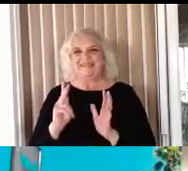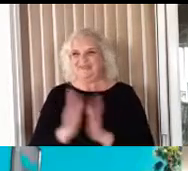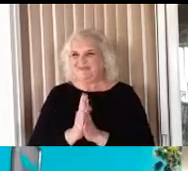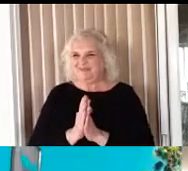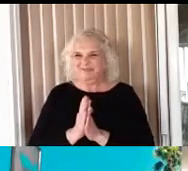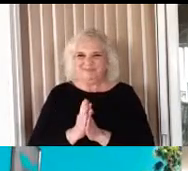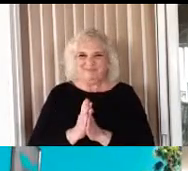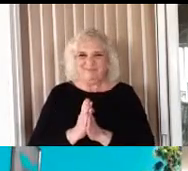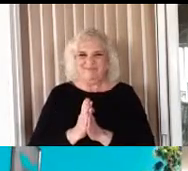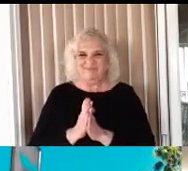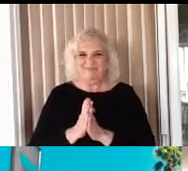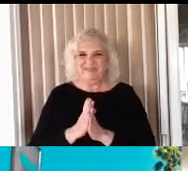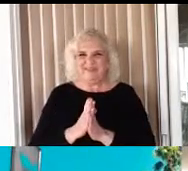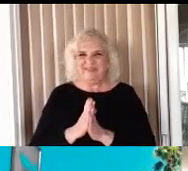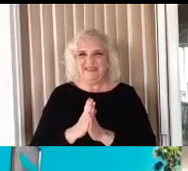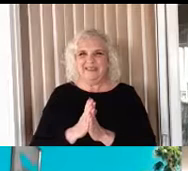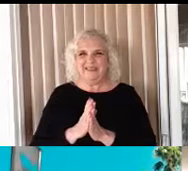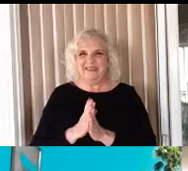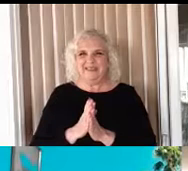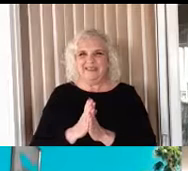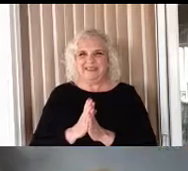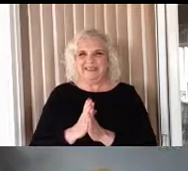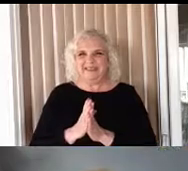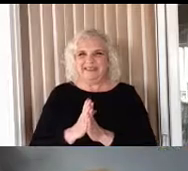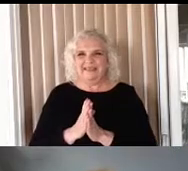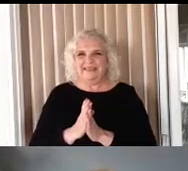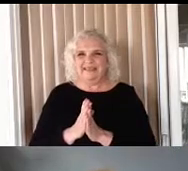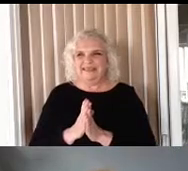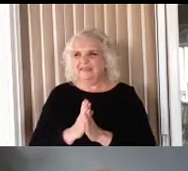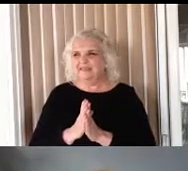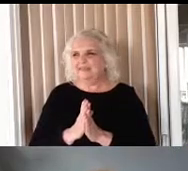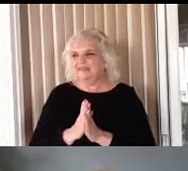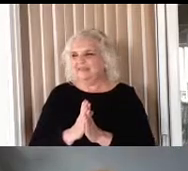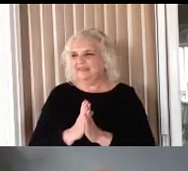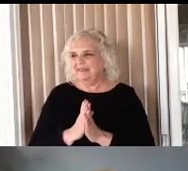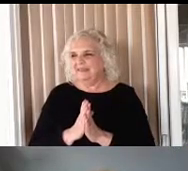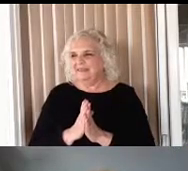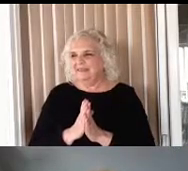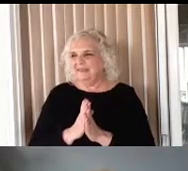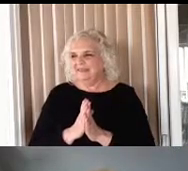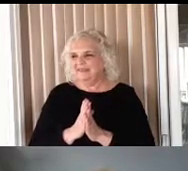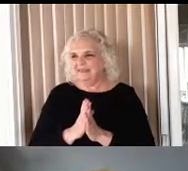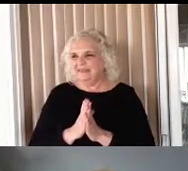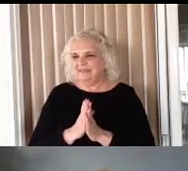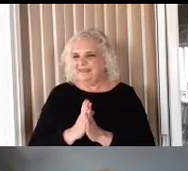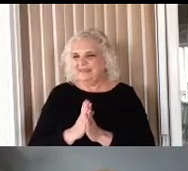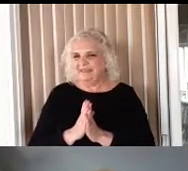I just joined with audio. Oh, turn off your audio. I don't know how, so I just shut it.